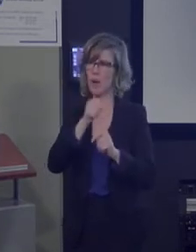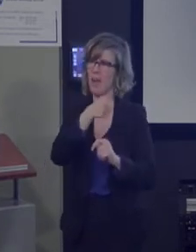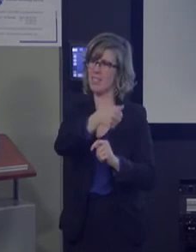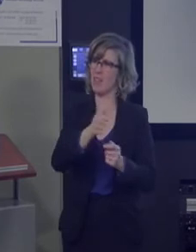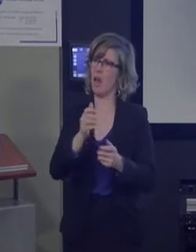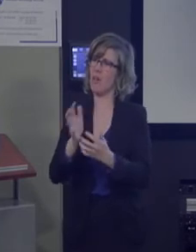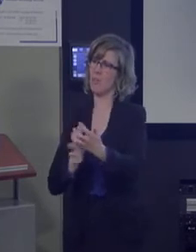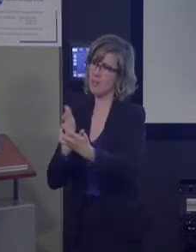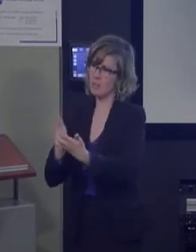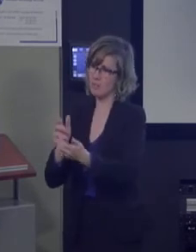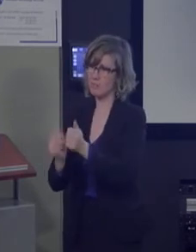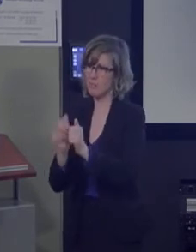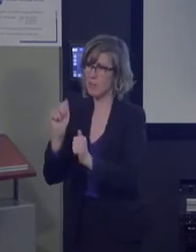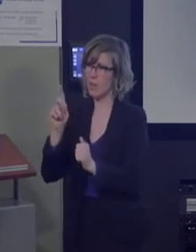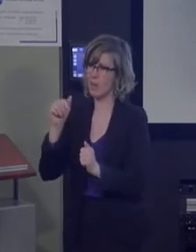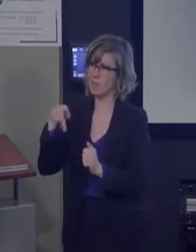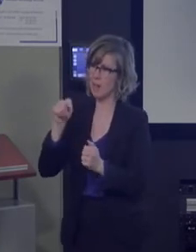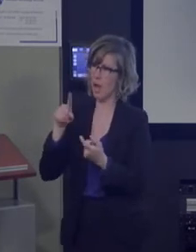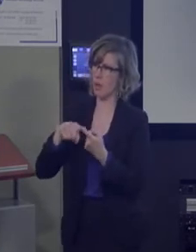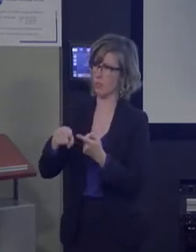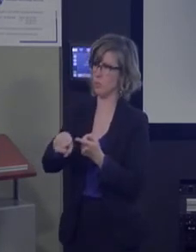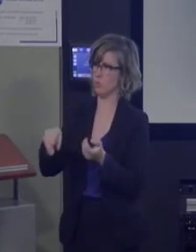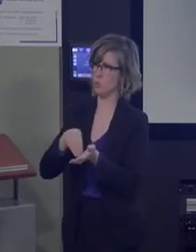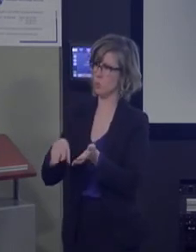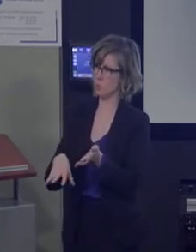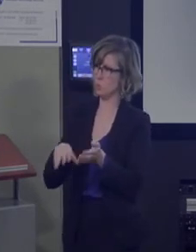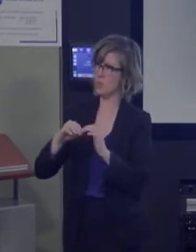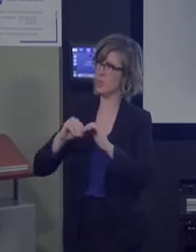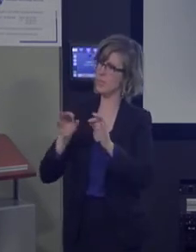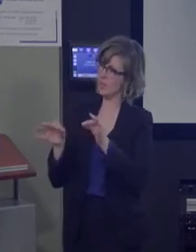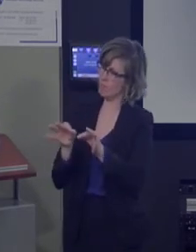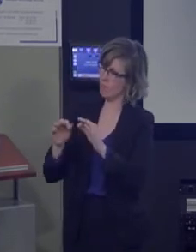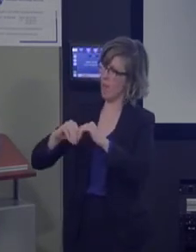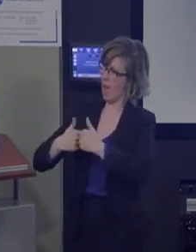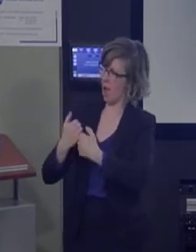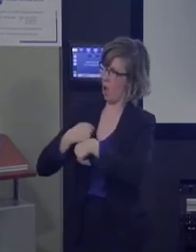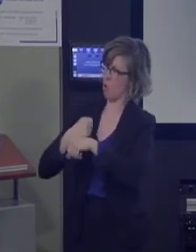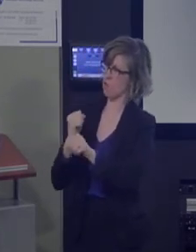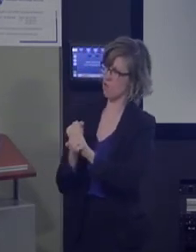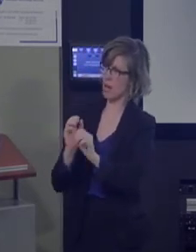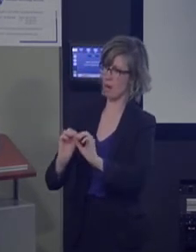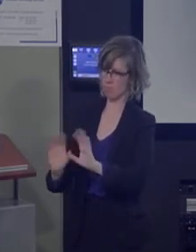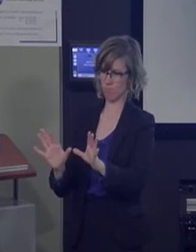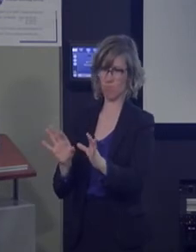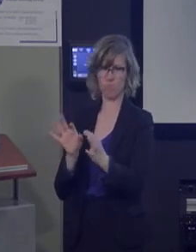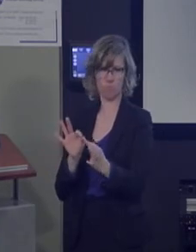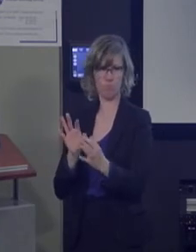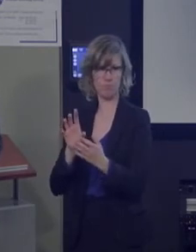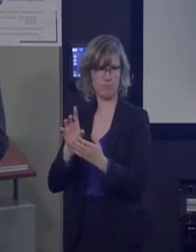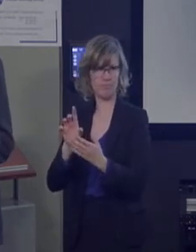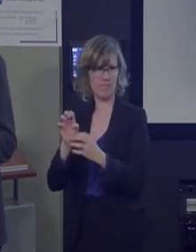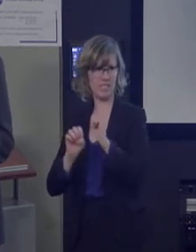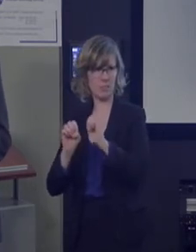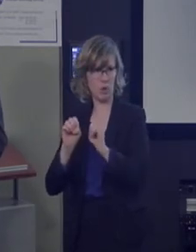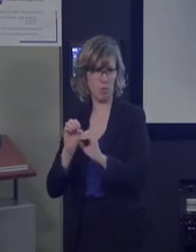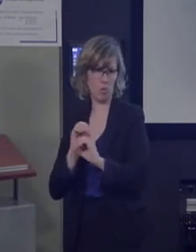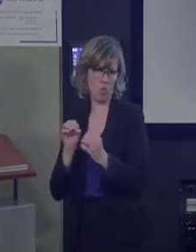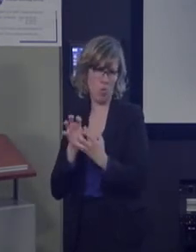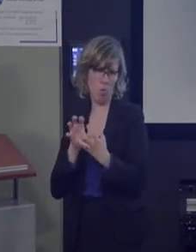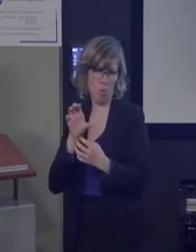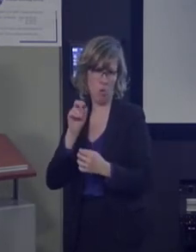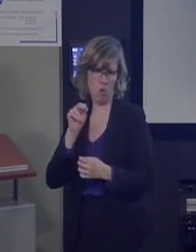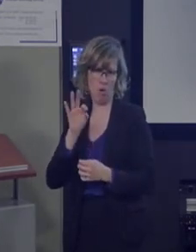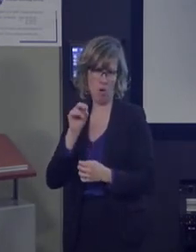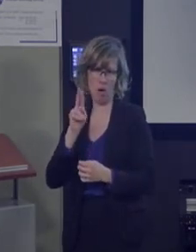about how to construct an unconfounded experiment. And that's the third topic here. Remember, these are the rules we're trying